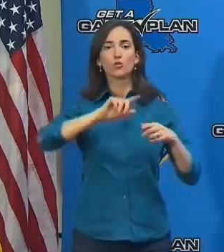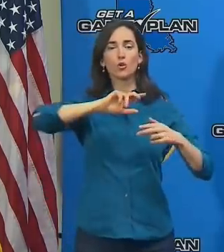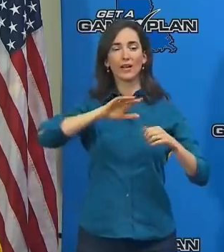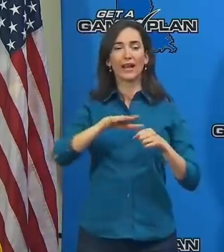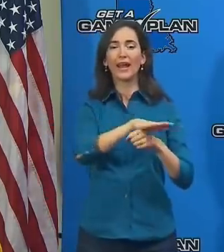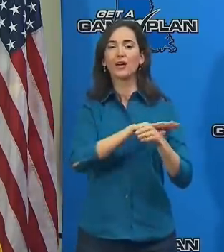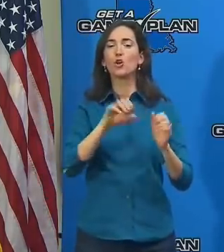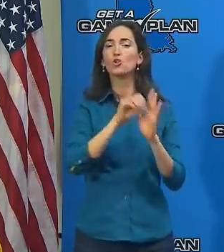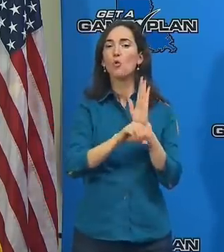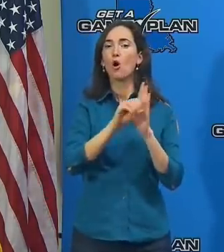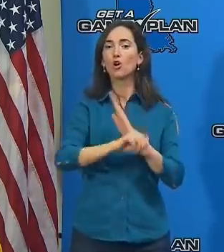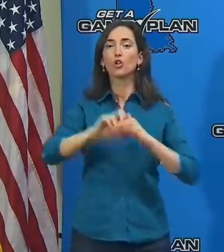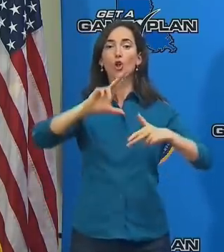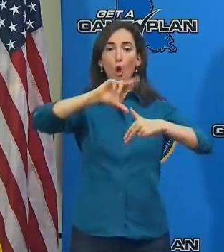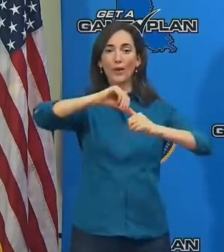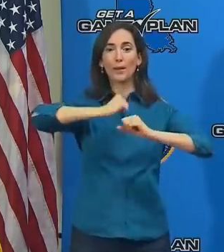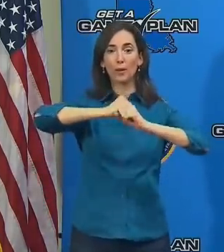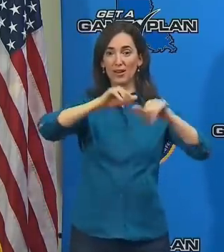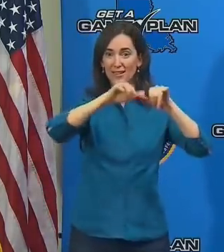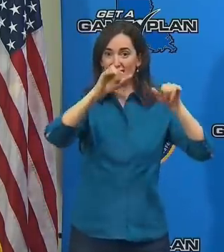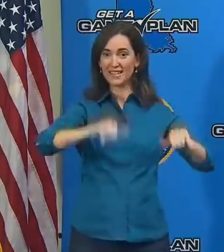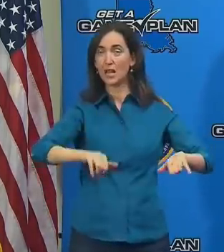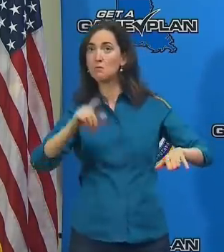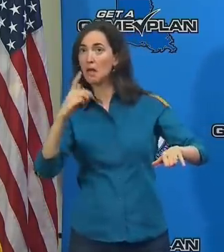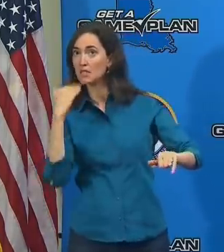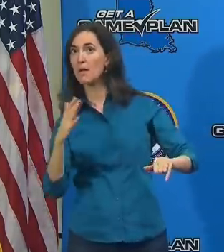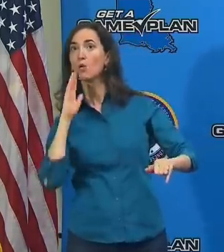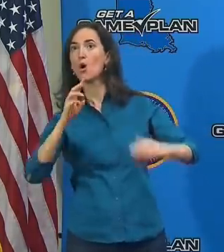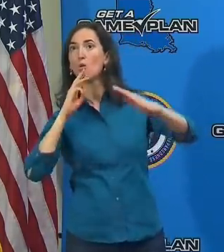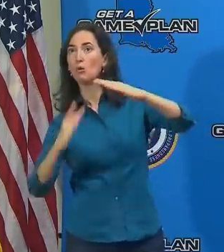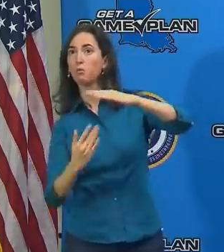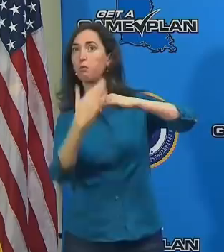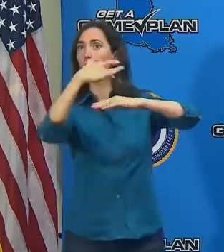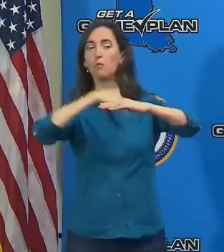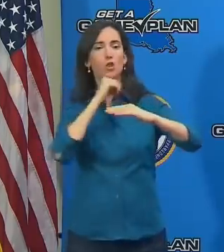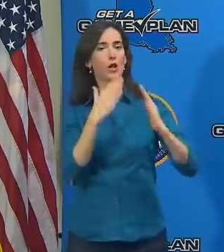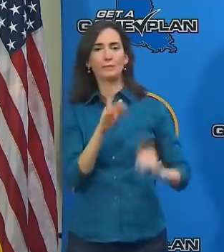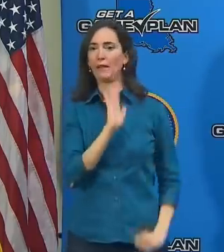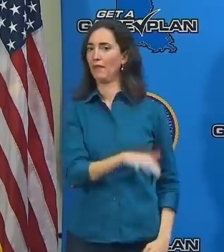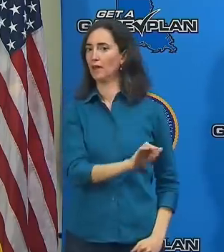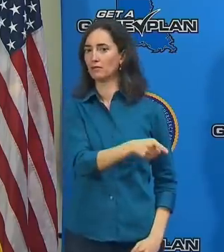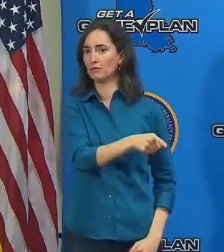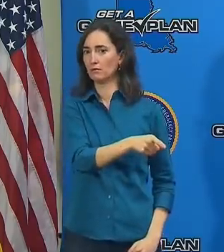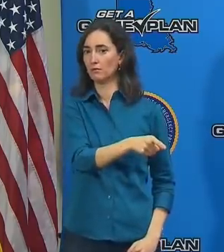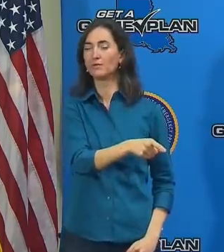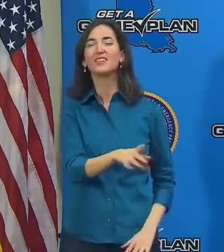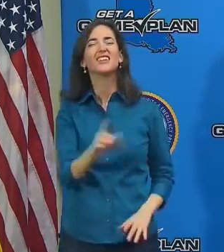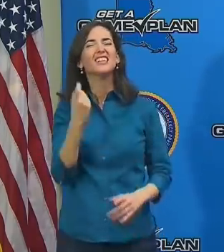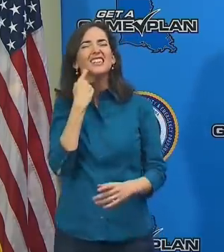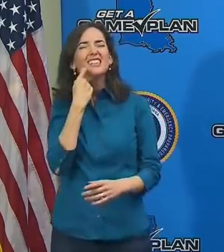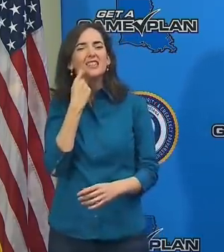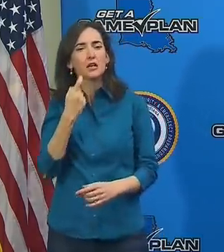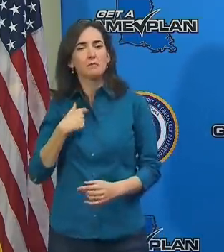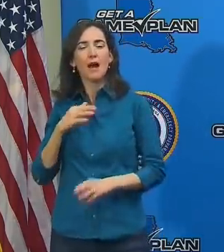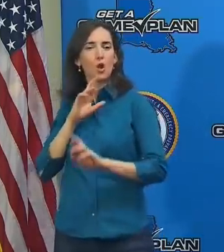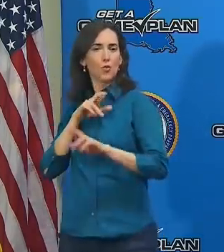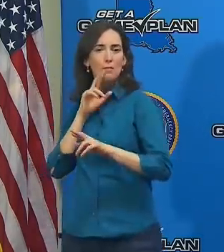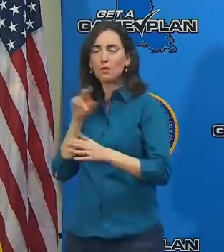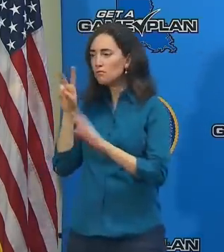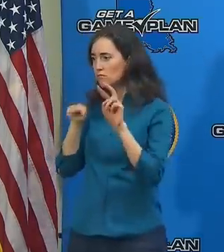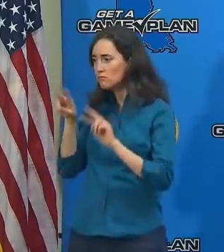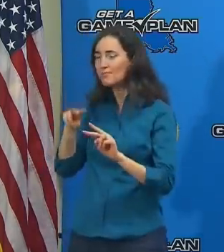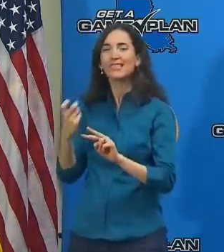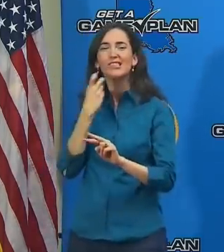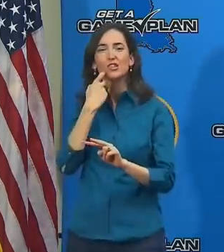Orleans area. Clearly, you've seen the reports, and up until a short while ago, I was able to look at live